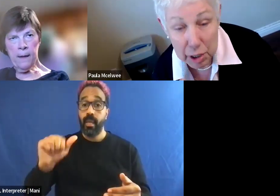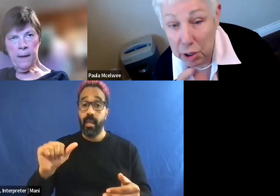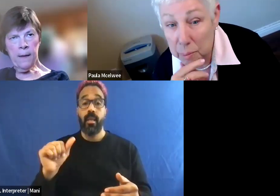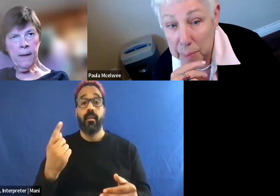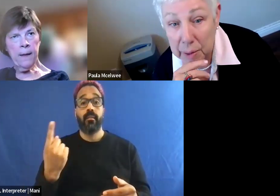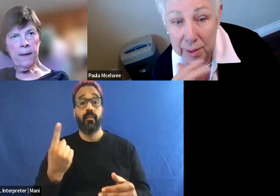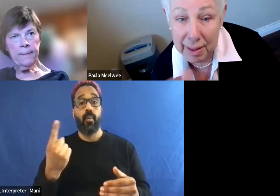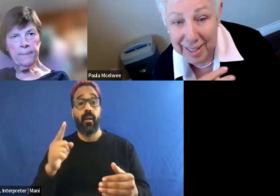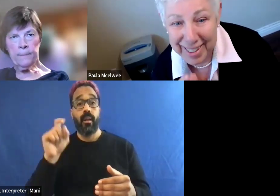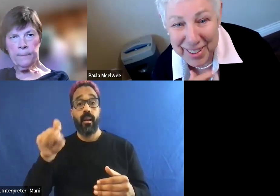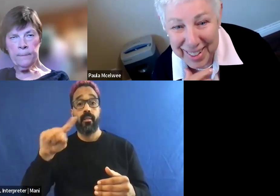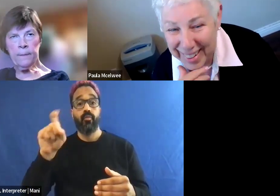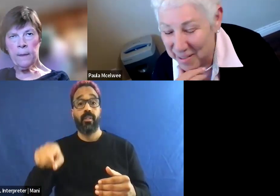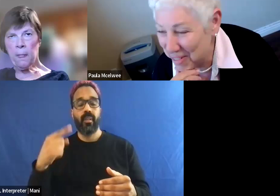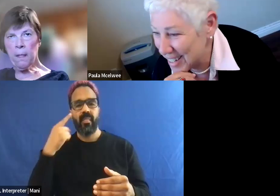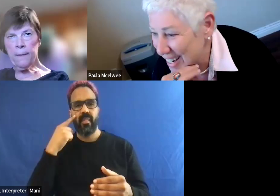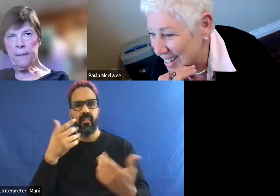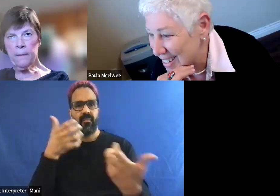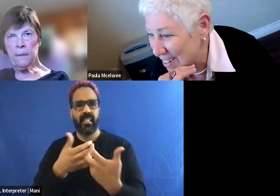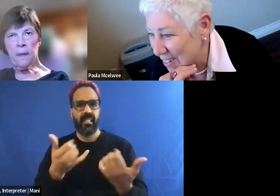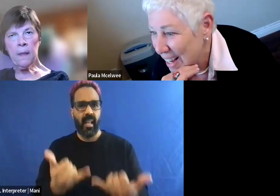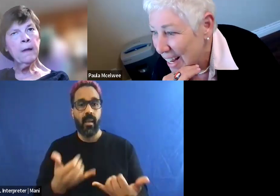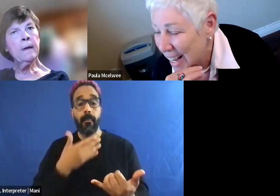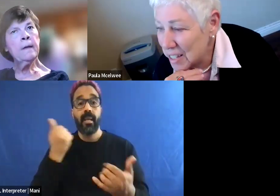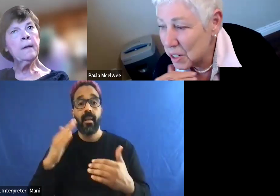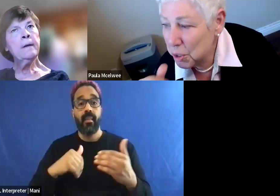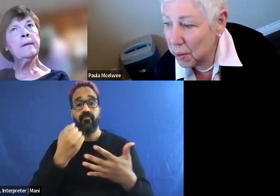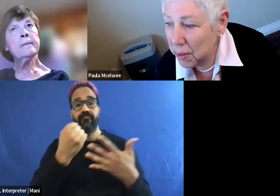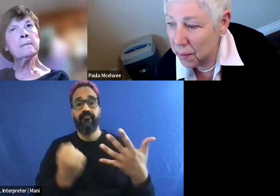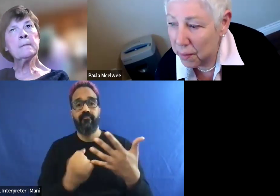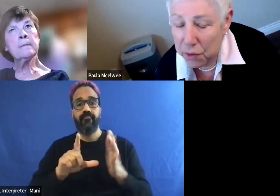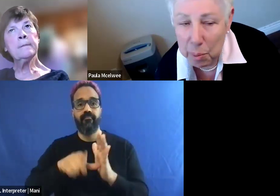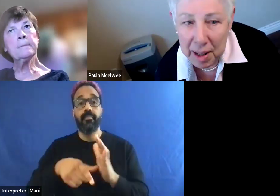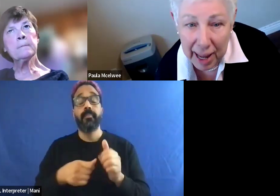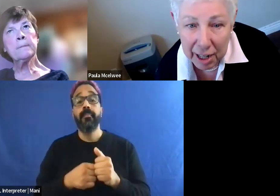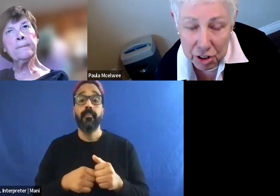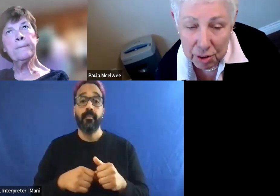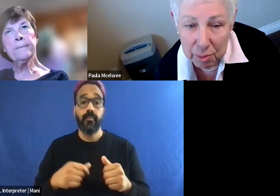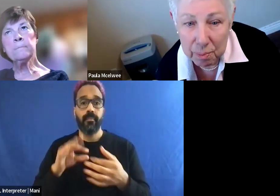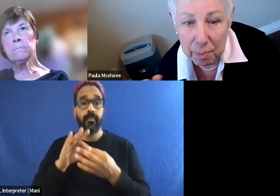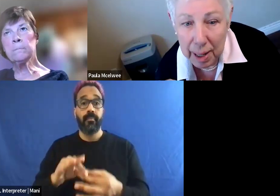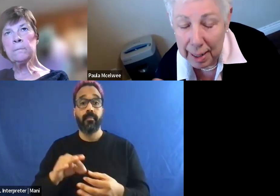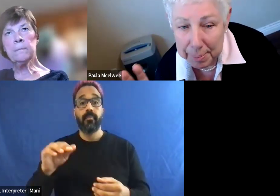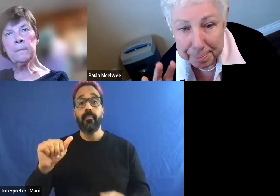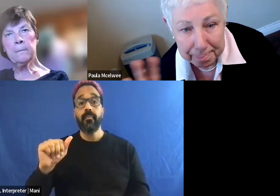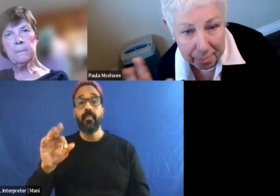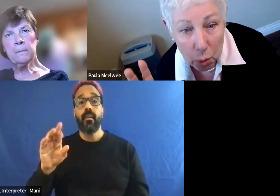fits here better than at the end of the presentation. So it has to do with the affirmative action